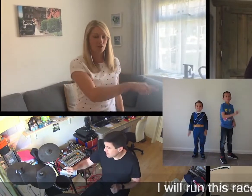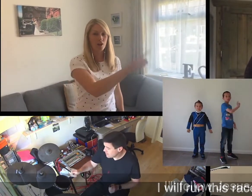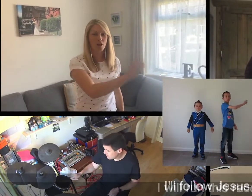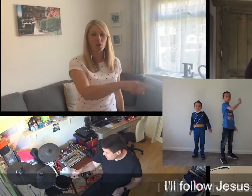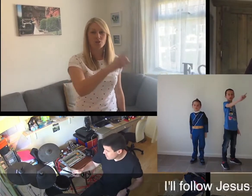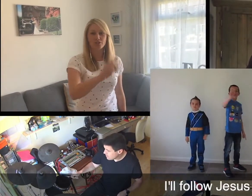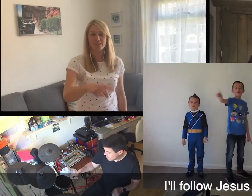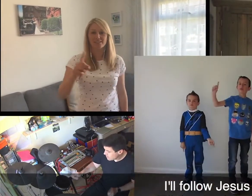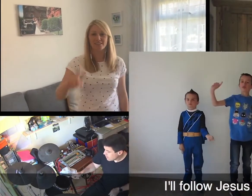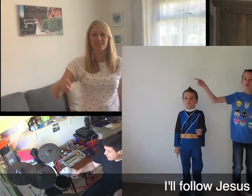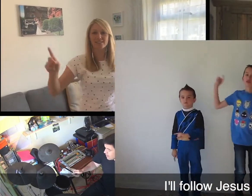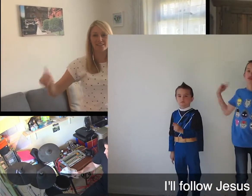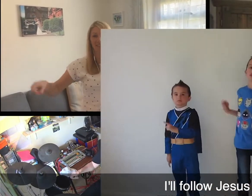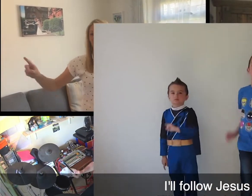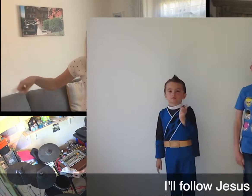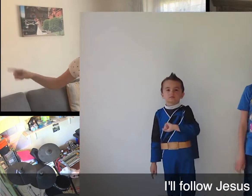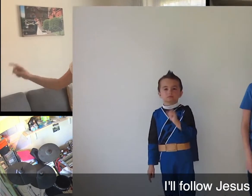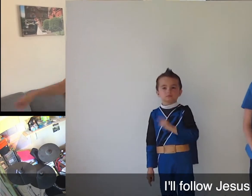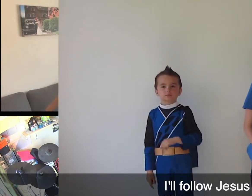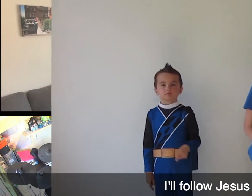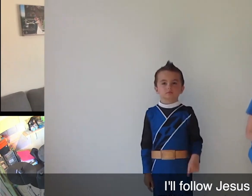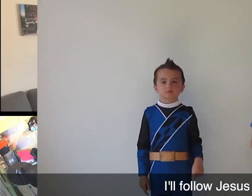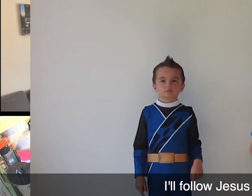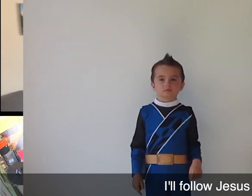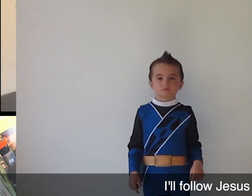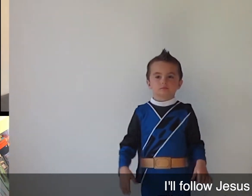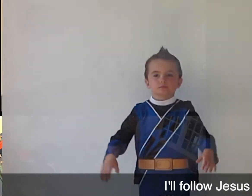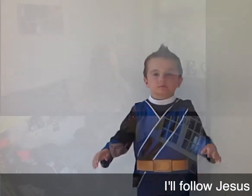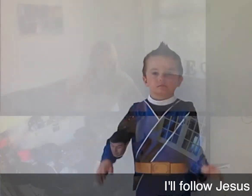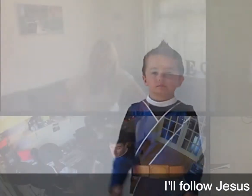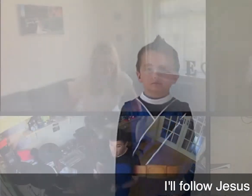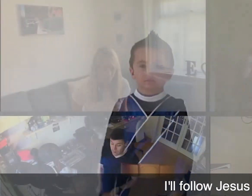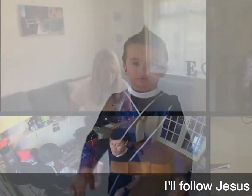I'll follow Jesus till the day I drop.